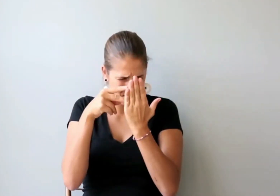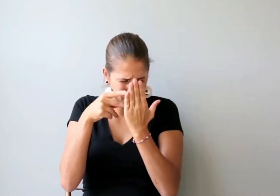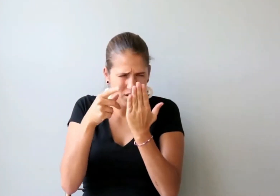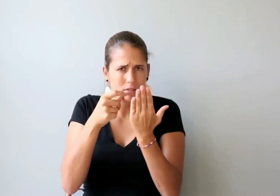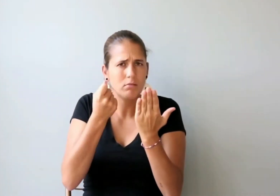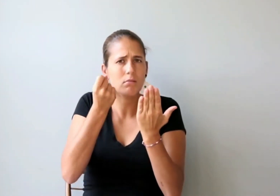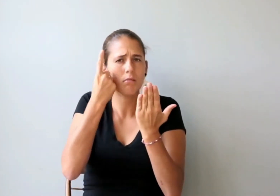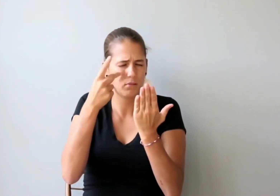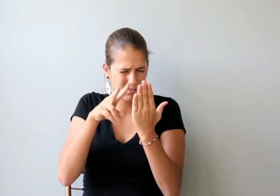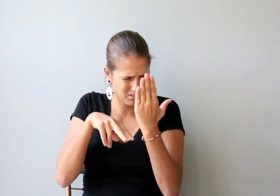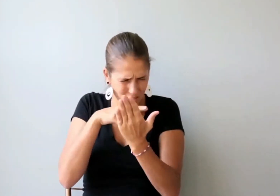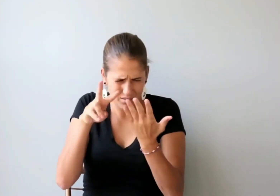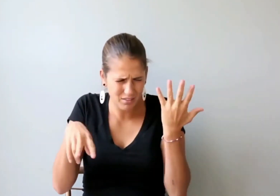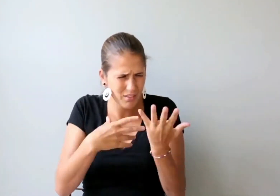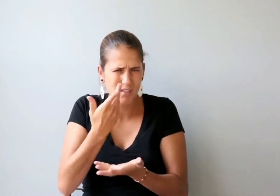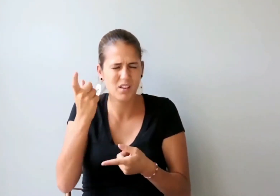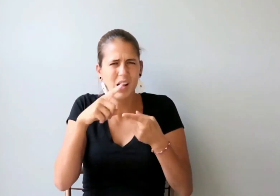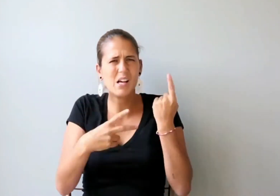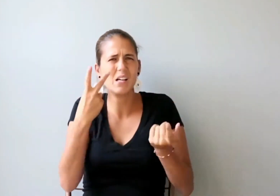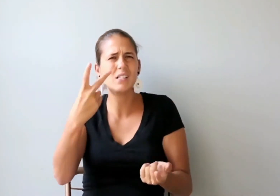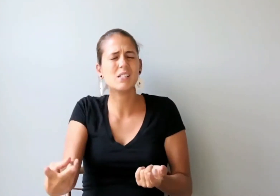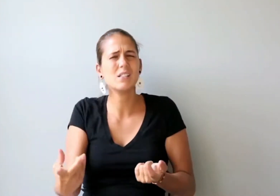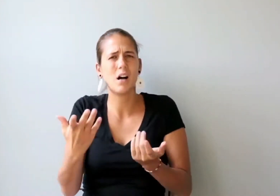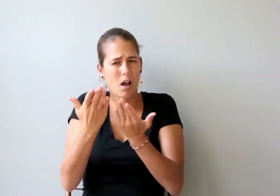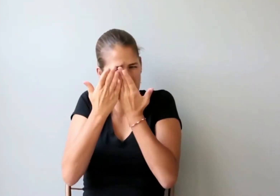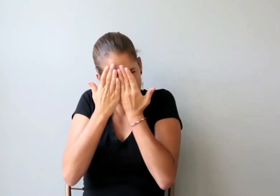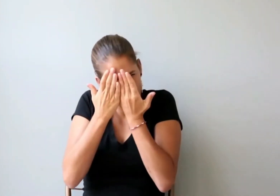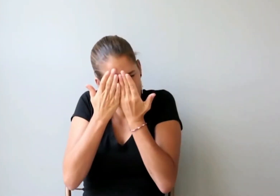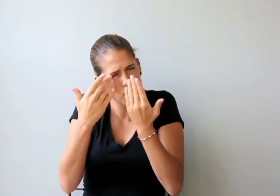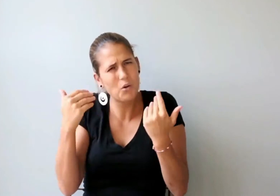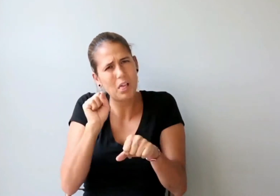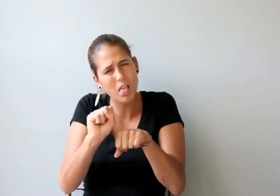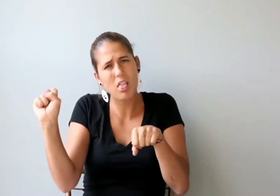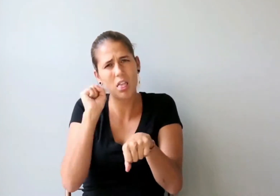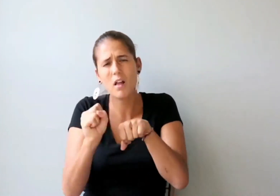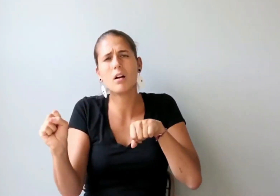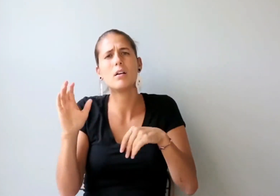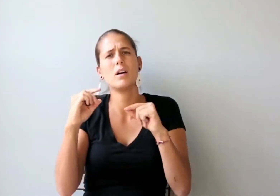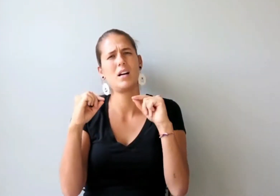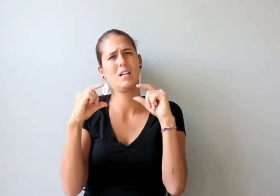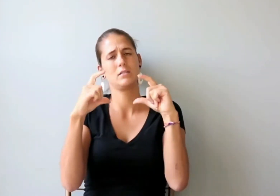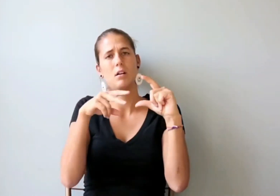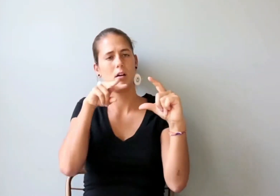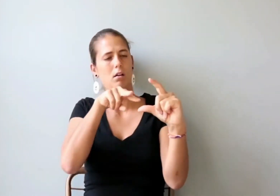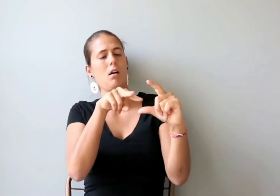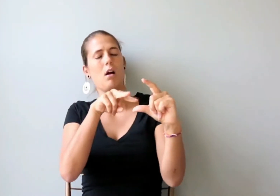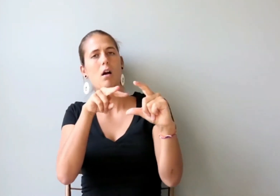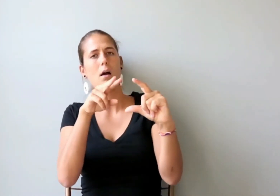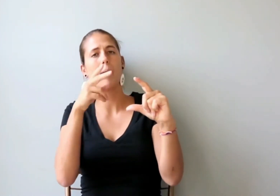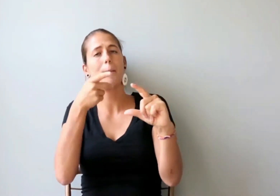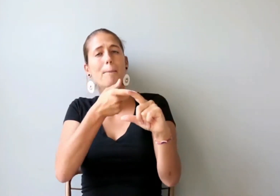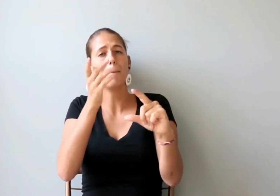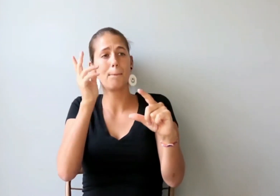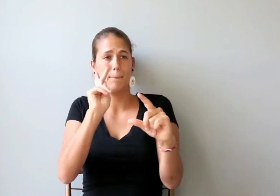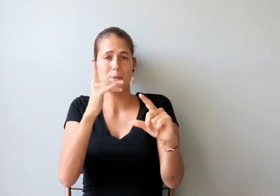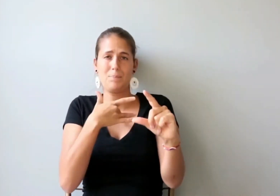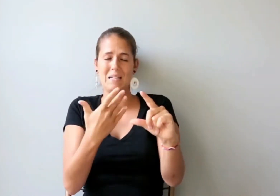understand it and will have to work extra hard to comprehend. To make sure that the information is accessible to